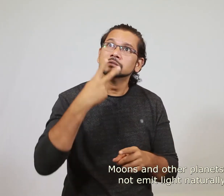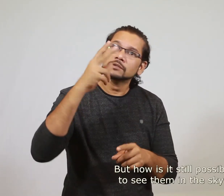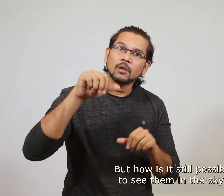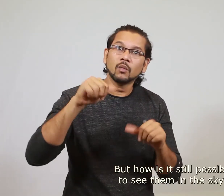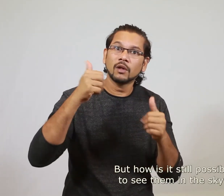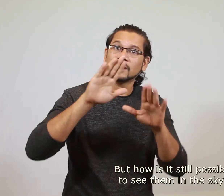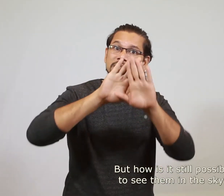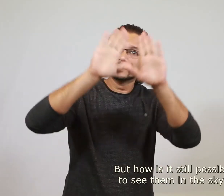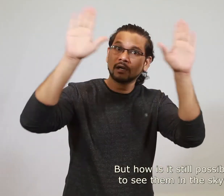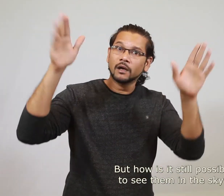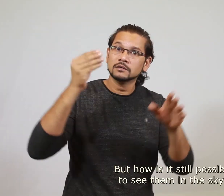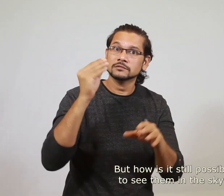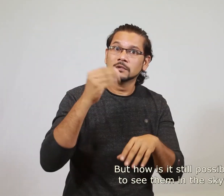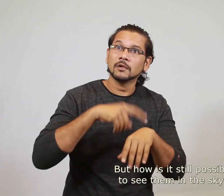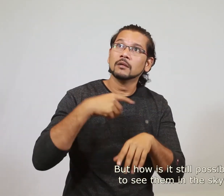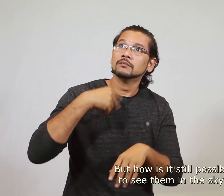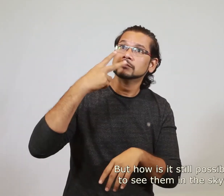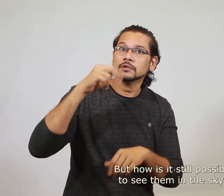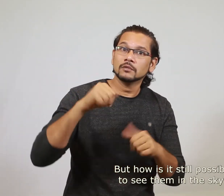But how is it still possible to see them in the sky?